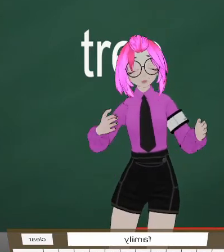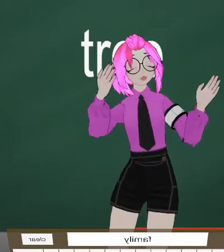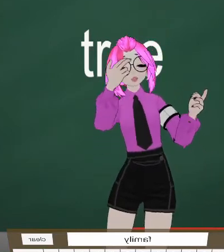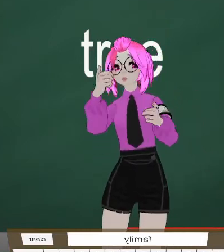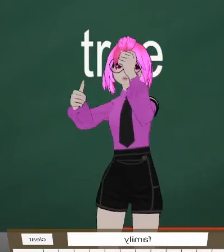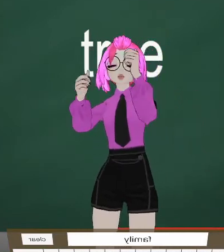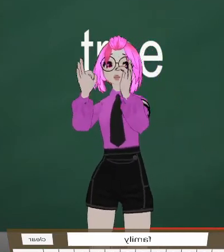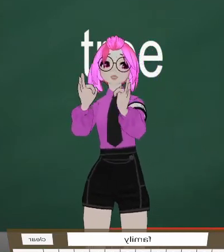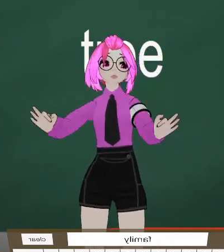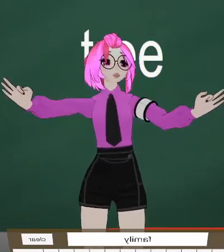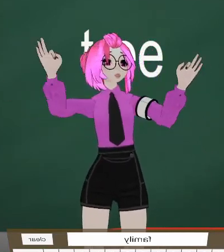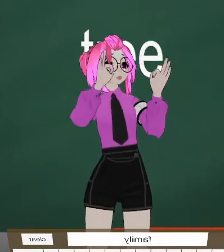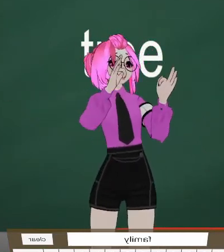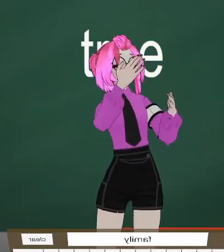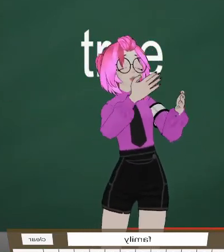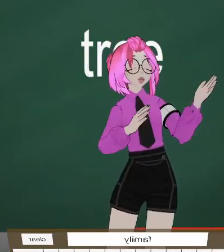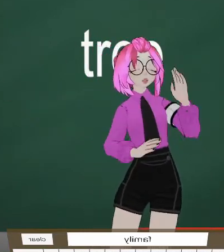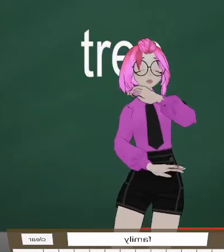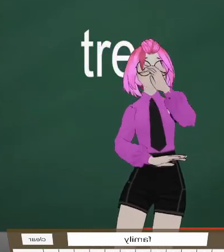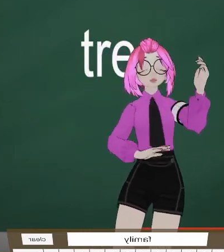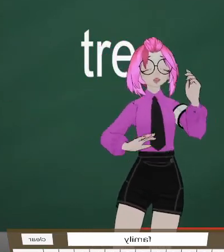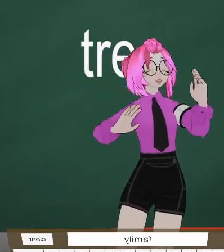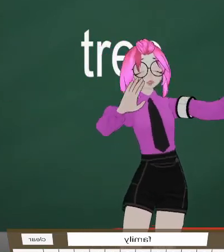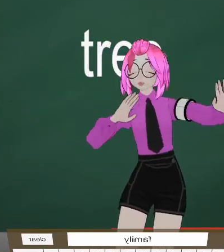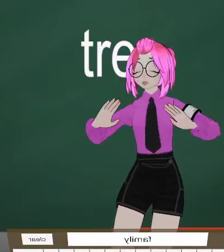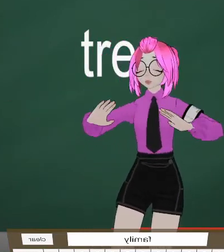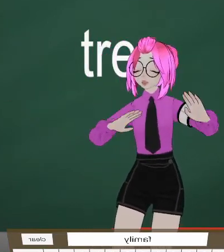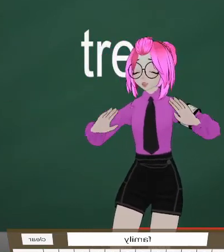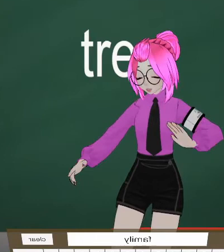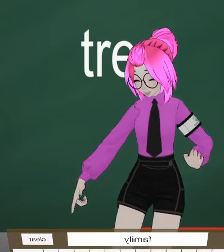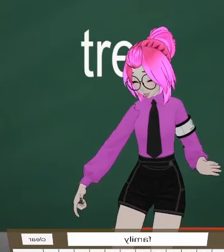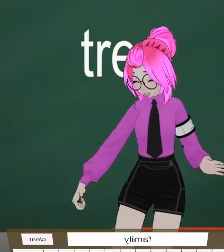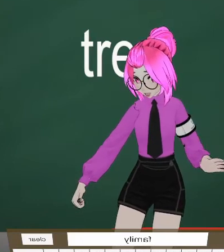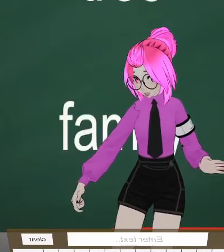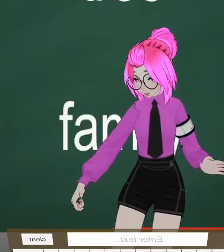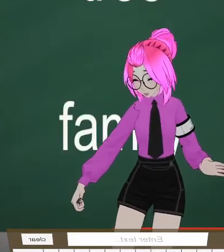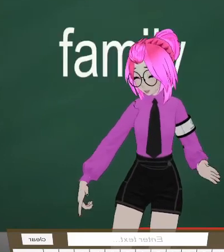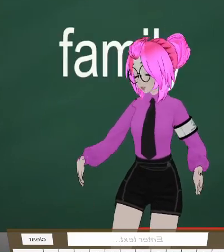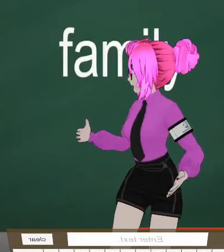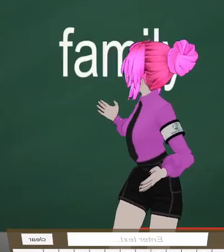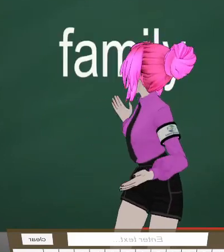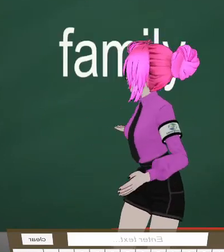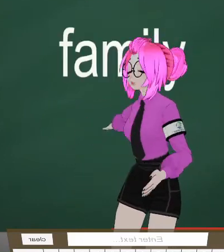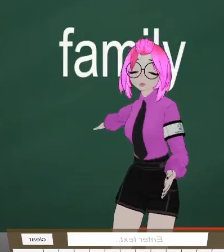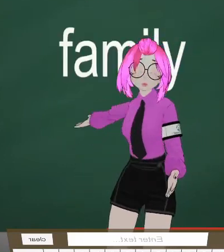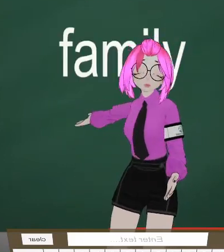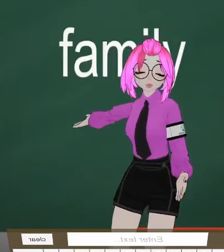the most important part of christmas or any other winter holiday you know what that is it's